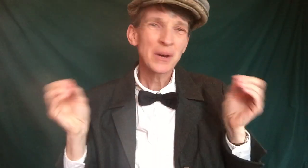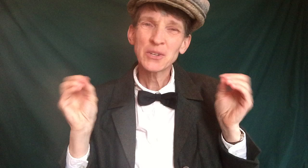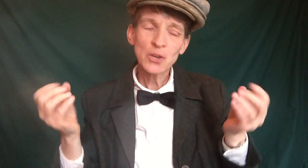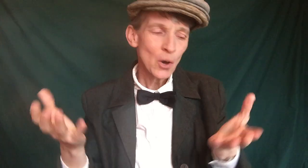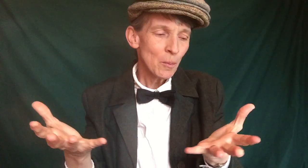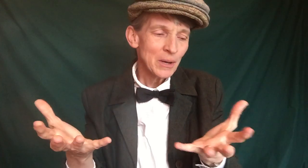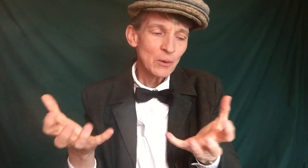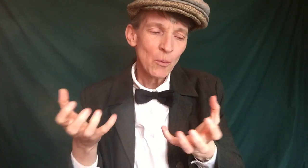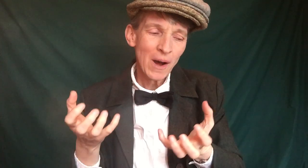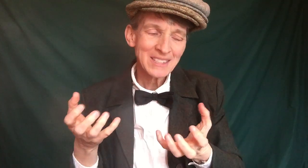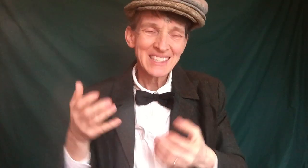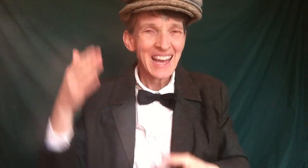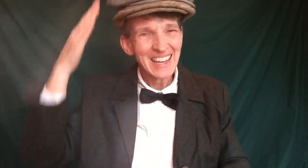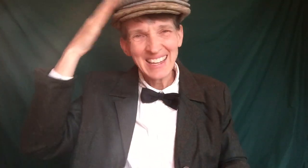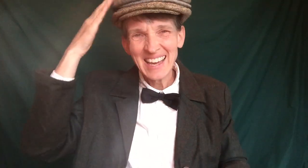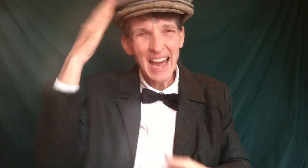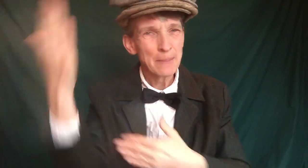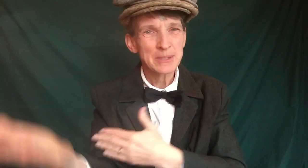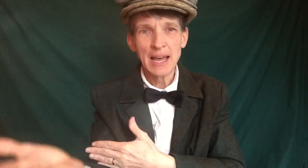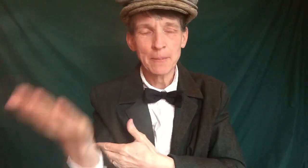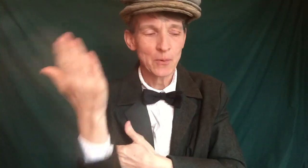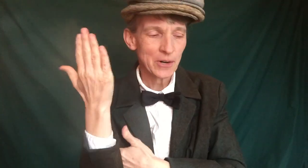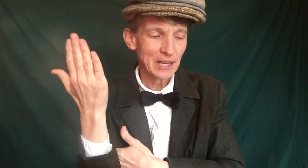But nobody wanted any caps that morning.